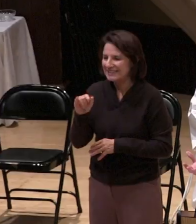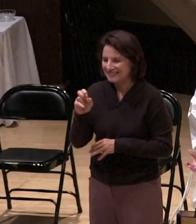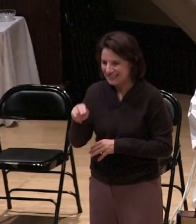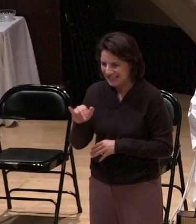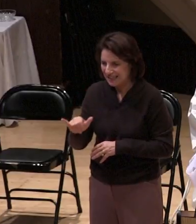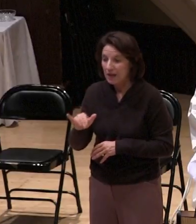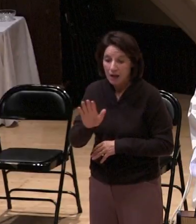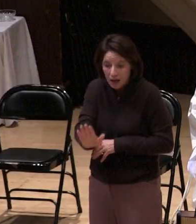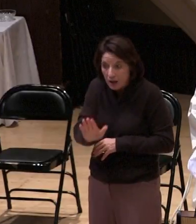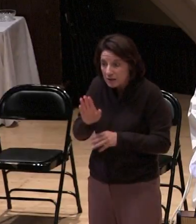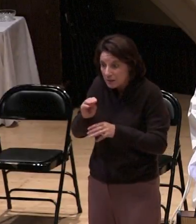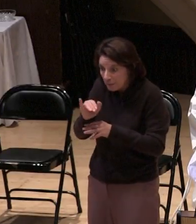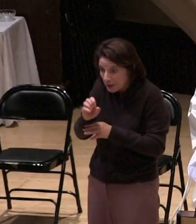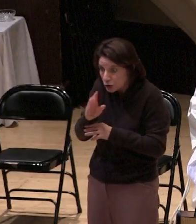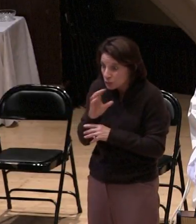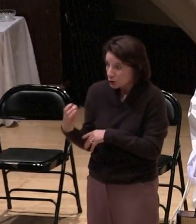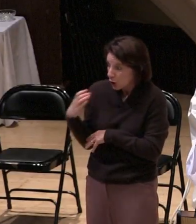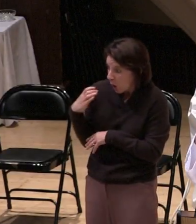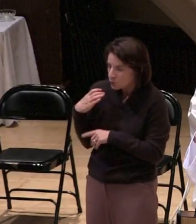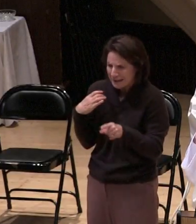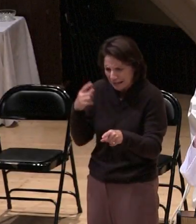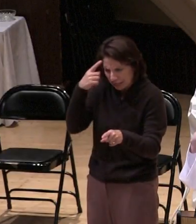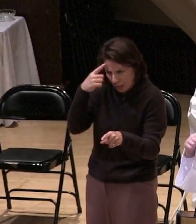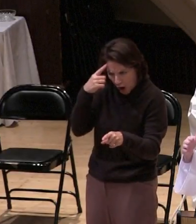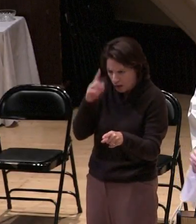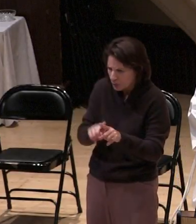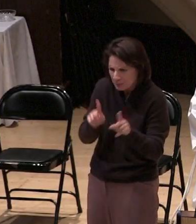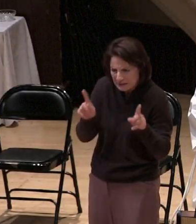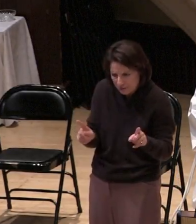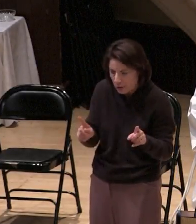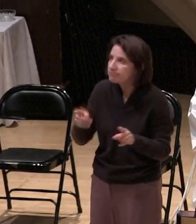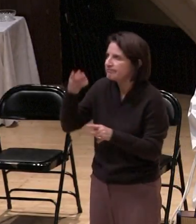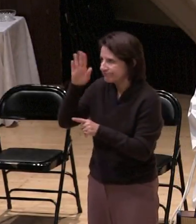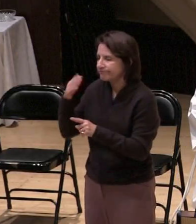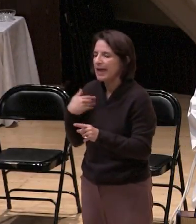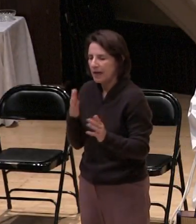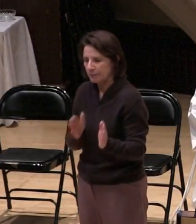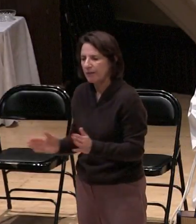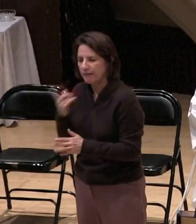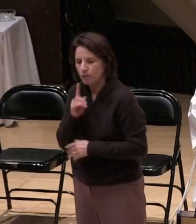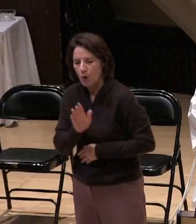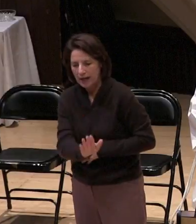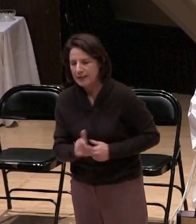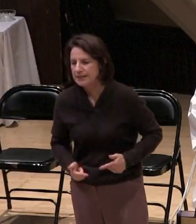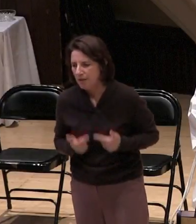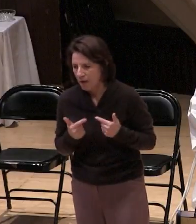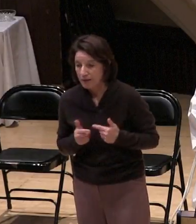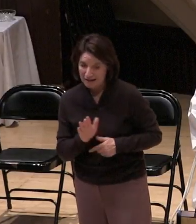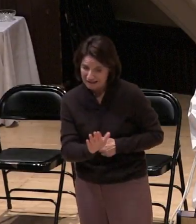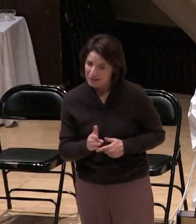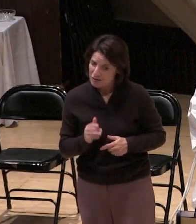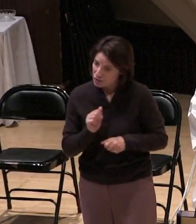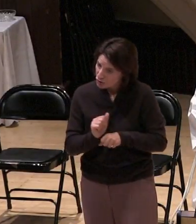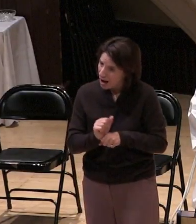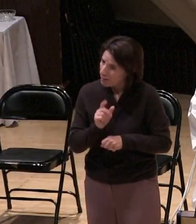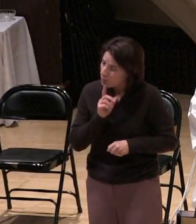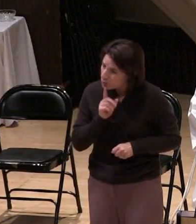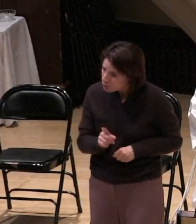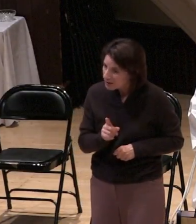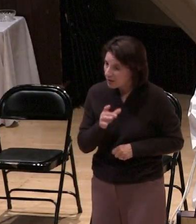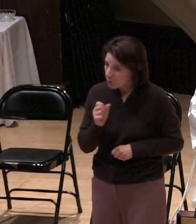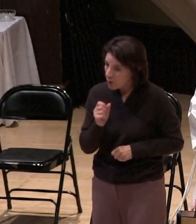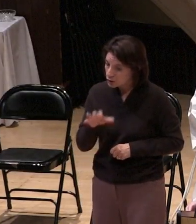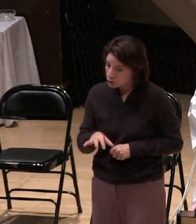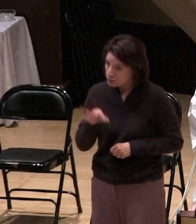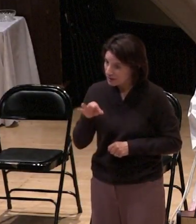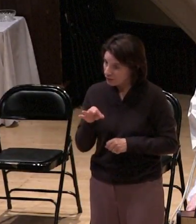be a coach, and even though he thought it might be something different, God had a plan for his life, and his job was really to discover